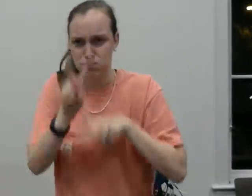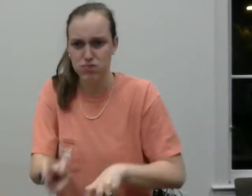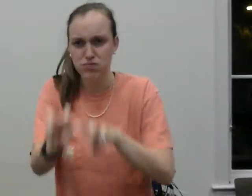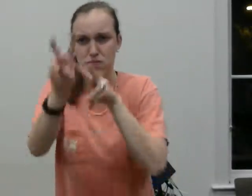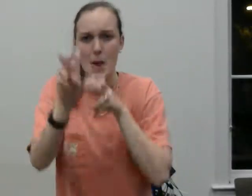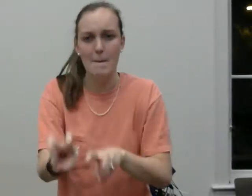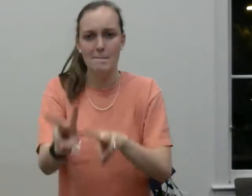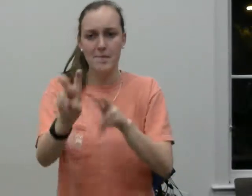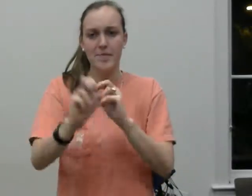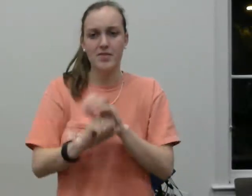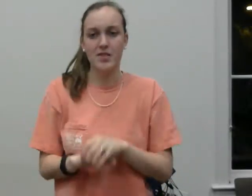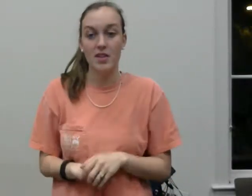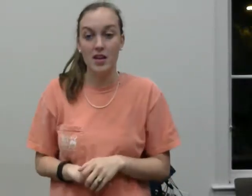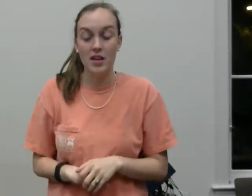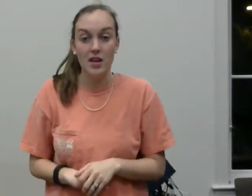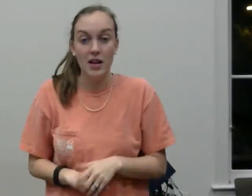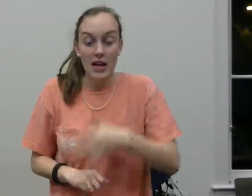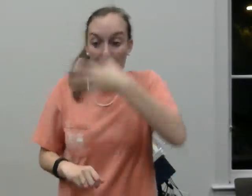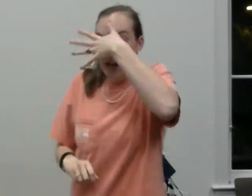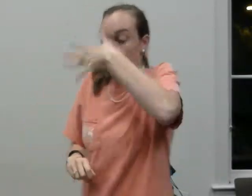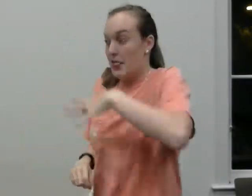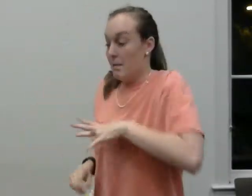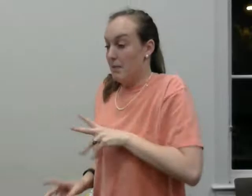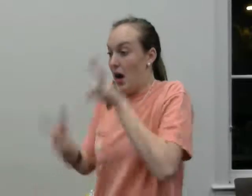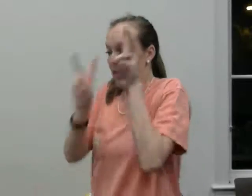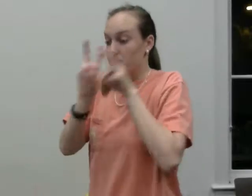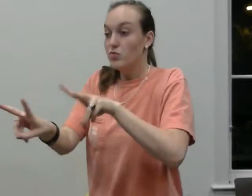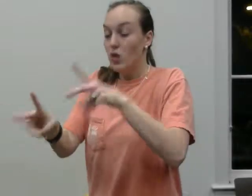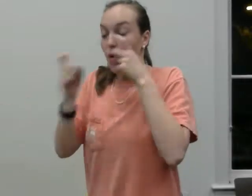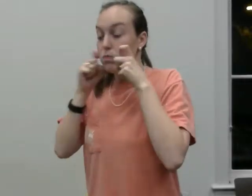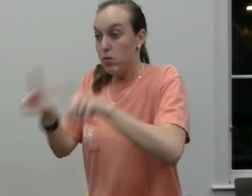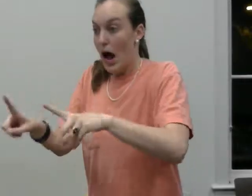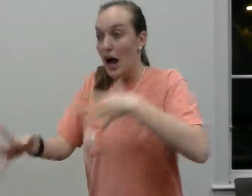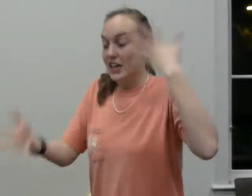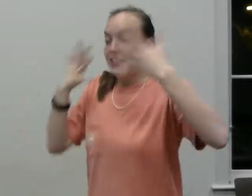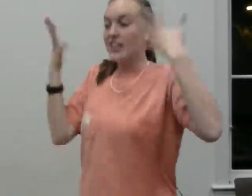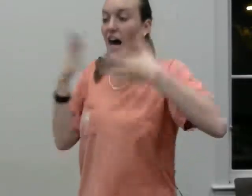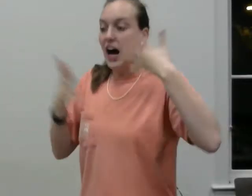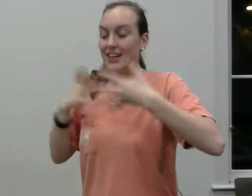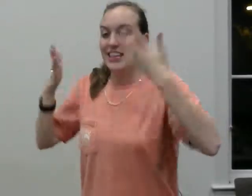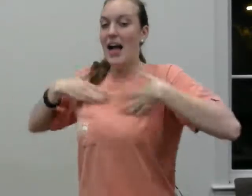The lions then joy, and they all shouted with joy.